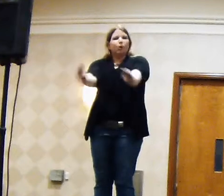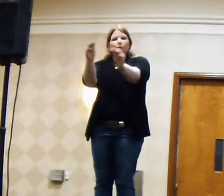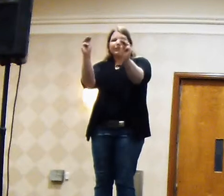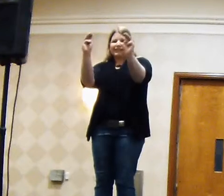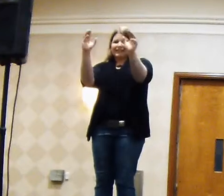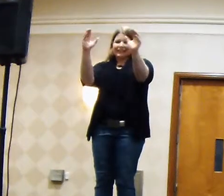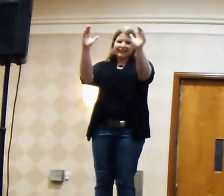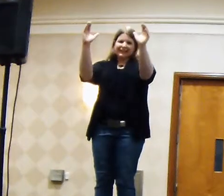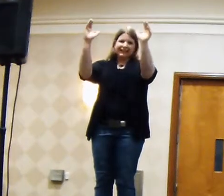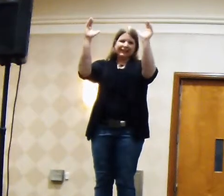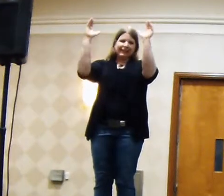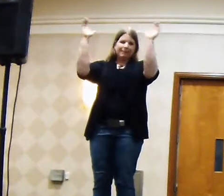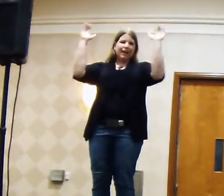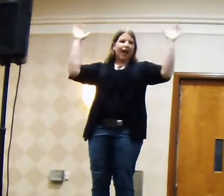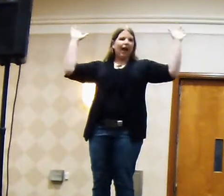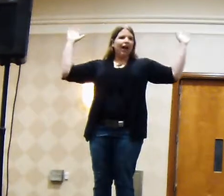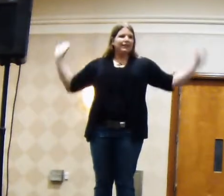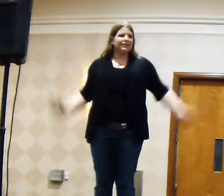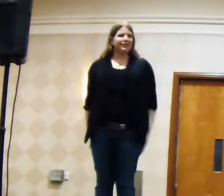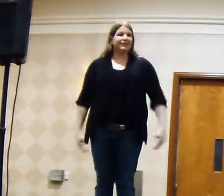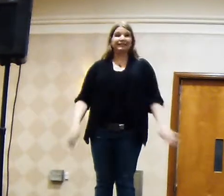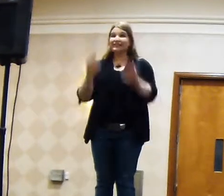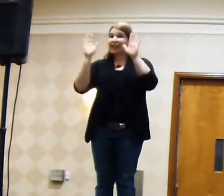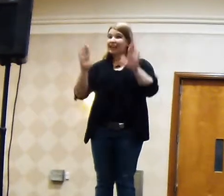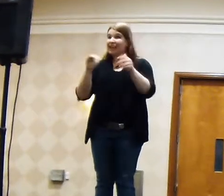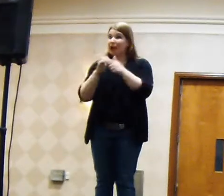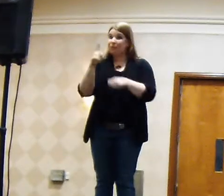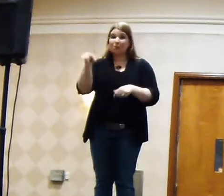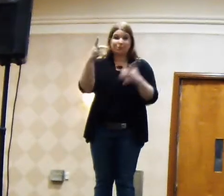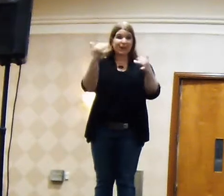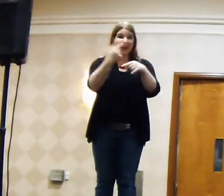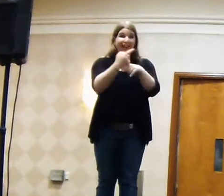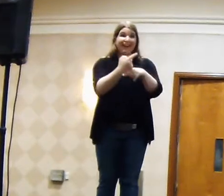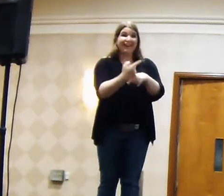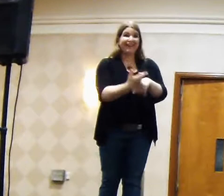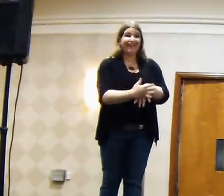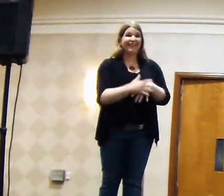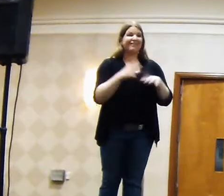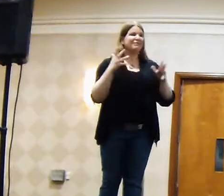Motor City Comic Con Sunday. How are you guys doing today?